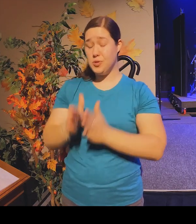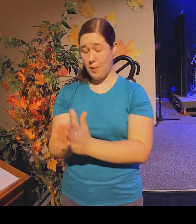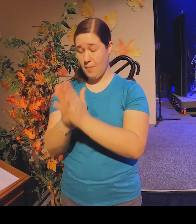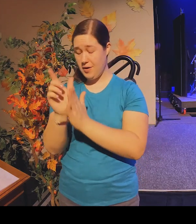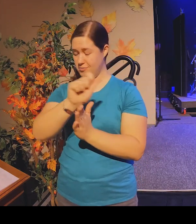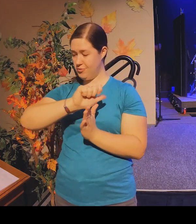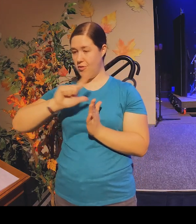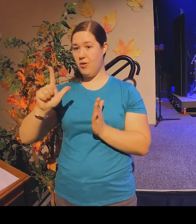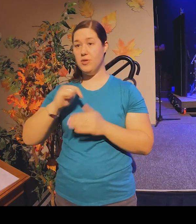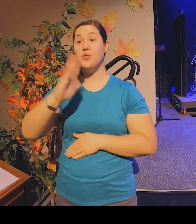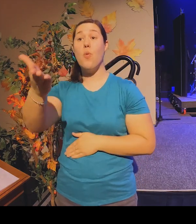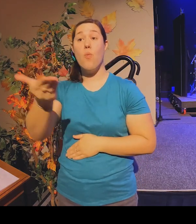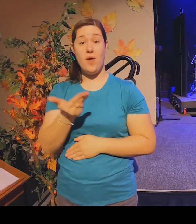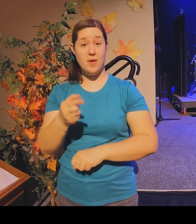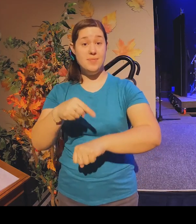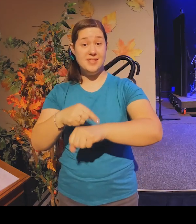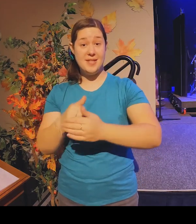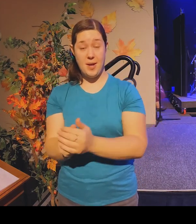to this time of worship.